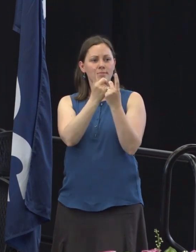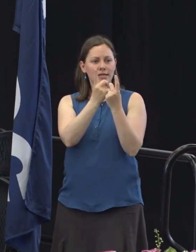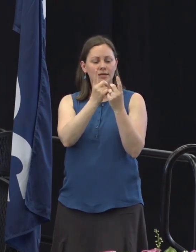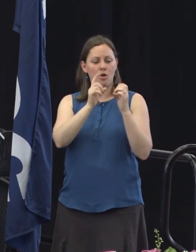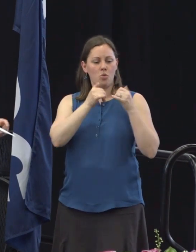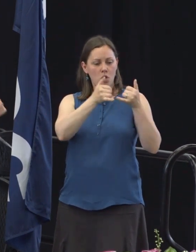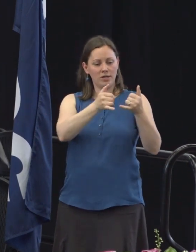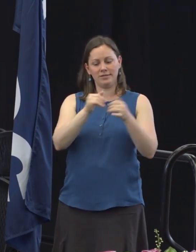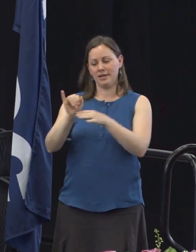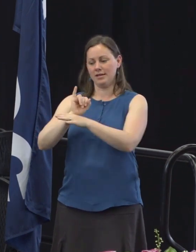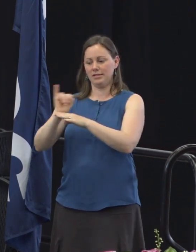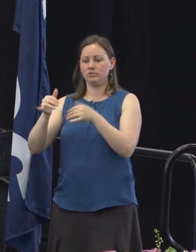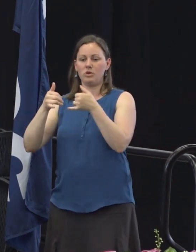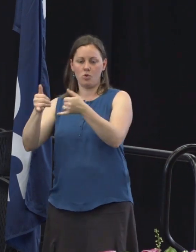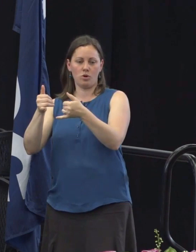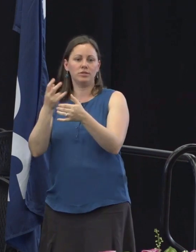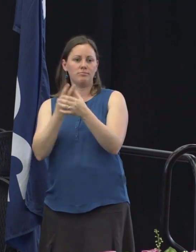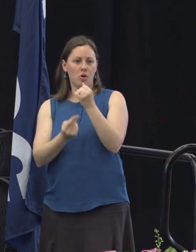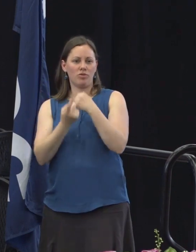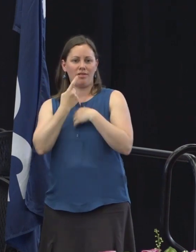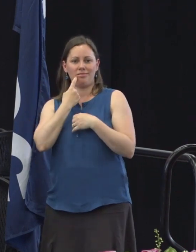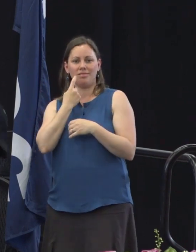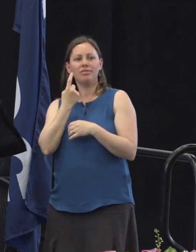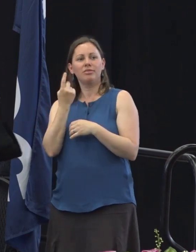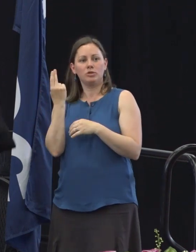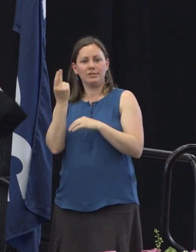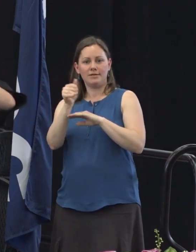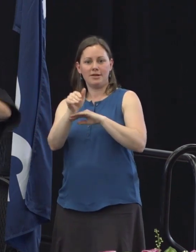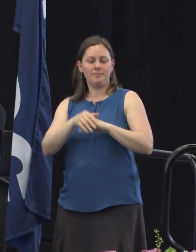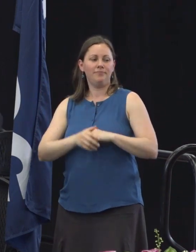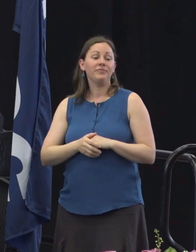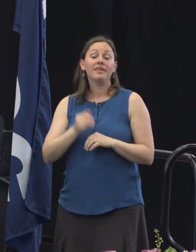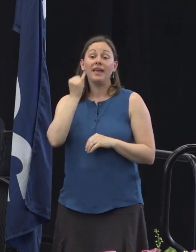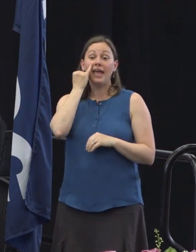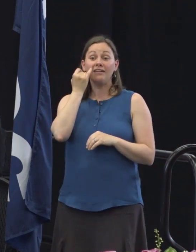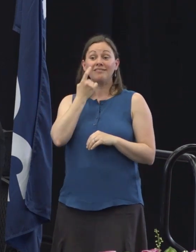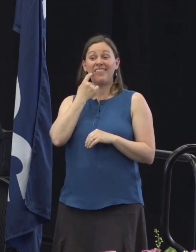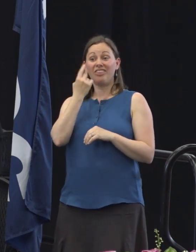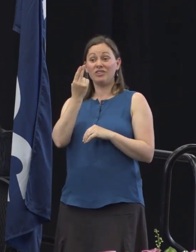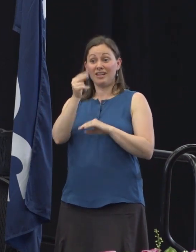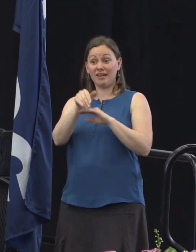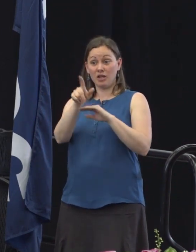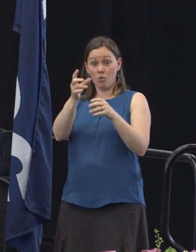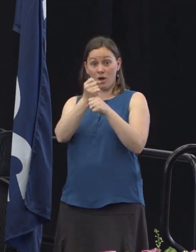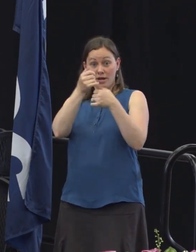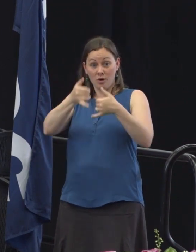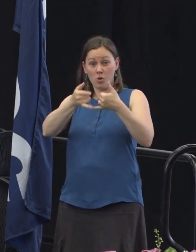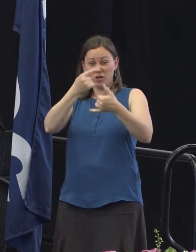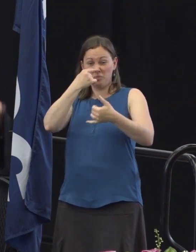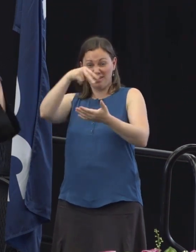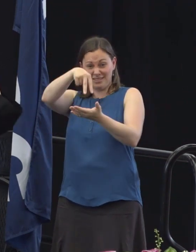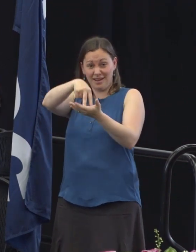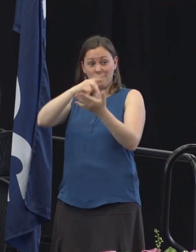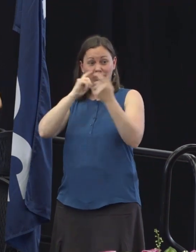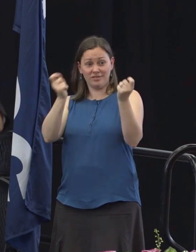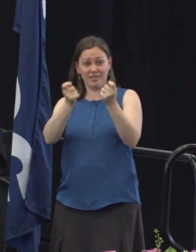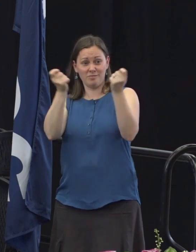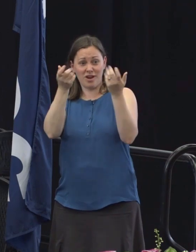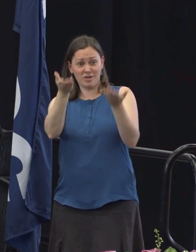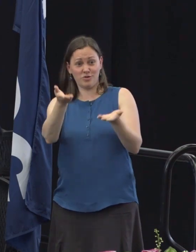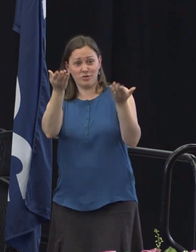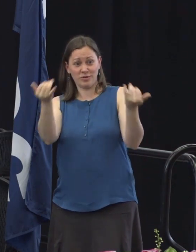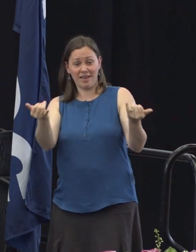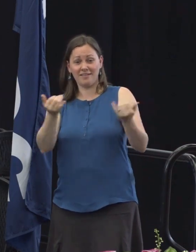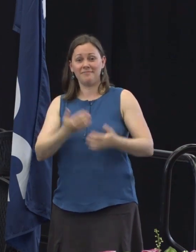awards. So, if you were one of those award winners last Thursday, would you please stand so we can all celebrate you here